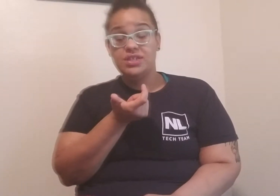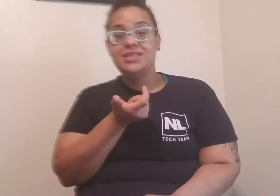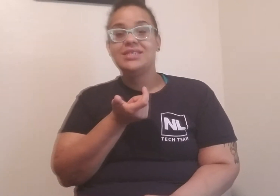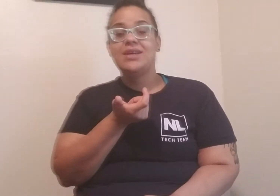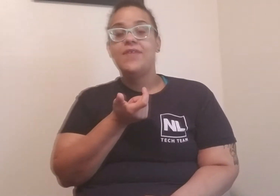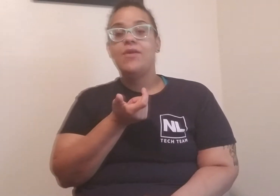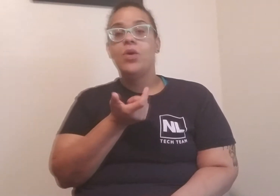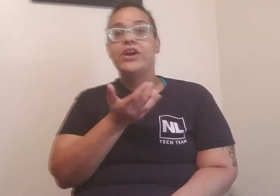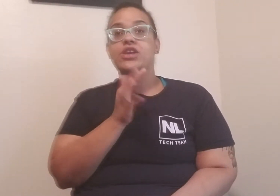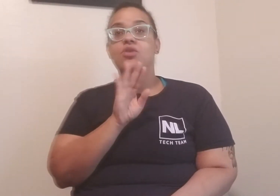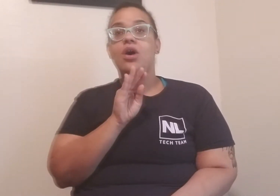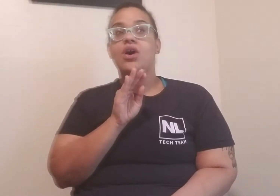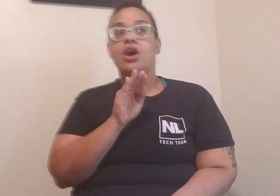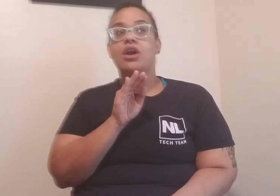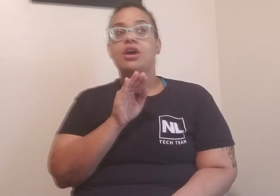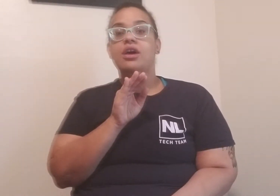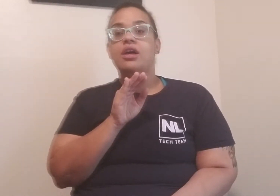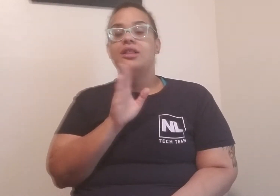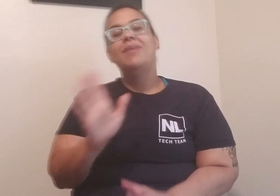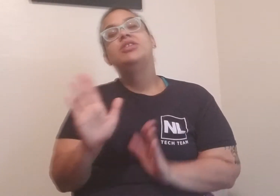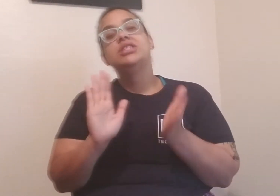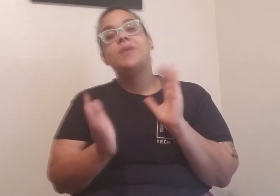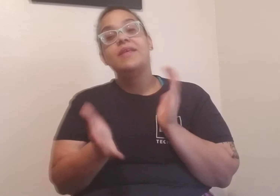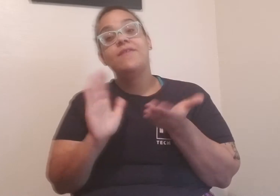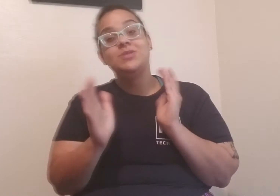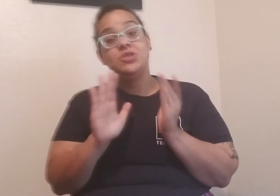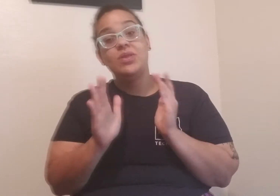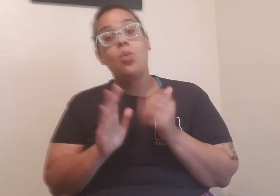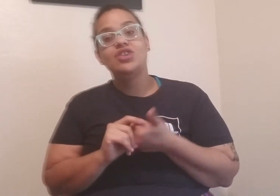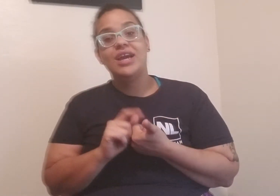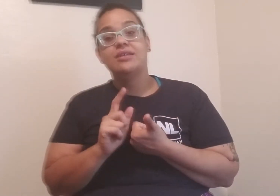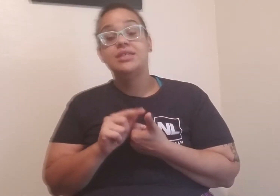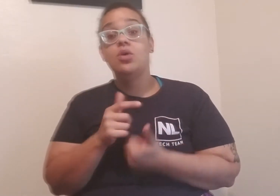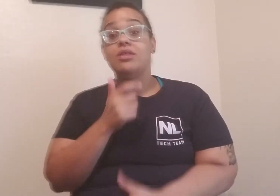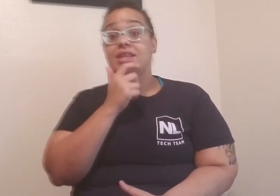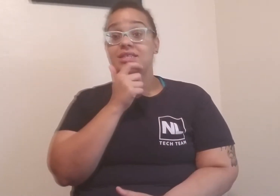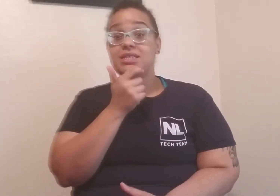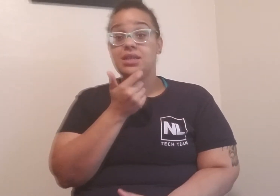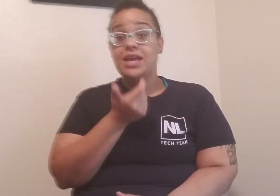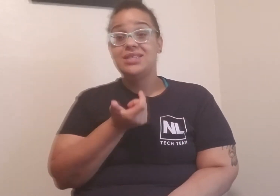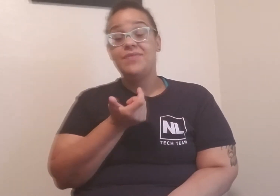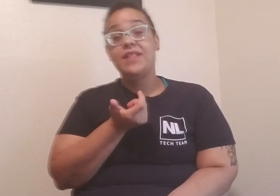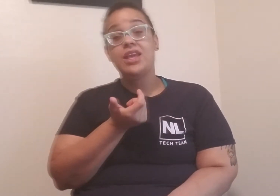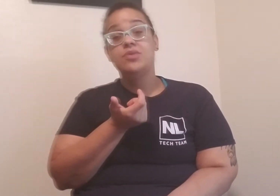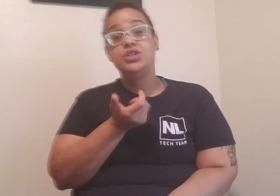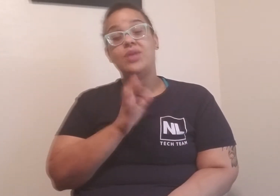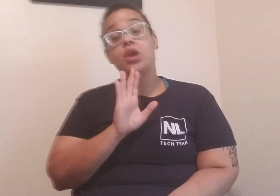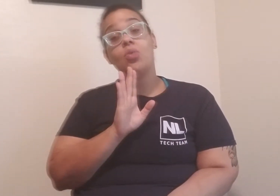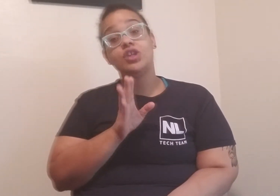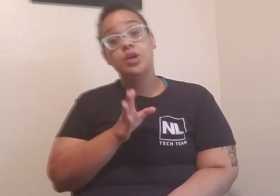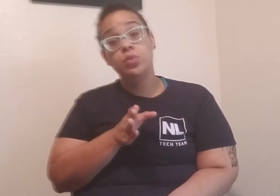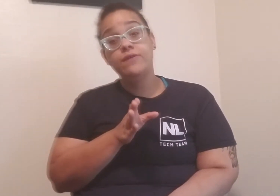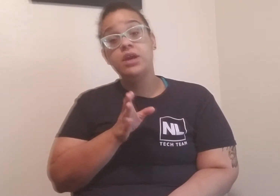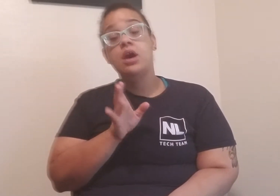This is something where you are, let me just explain the difference between the watching. So this is like something that you would do, like you're watching a movie,